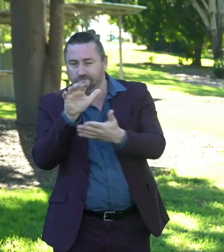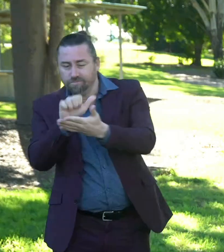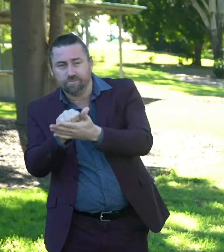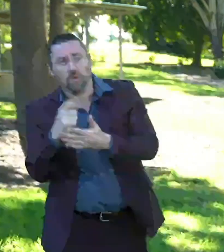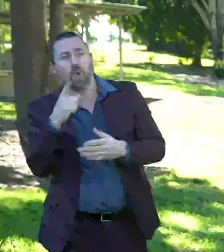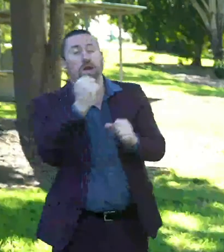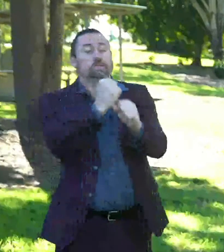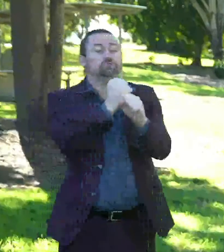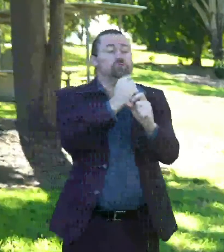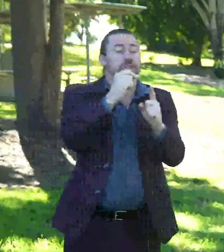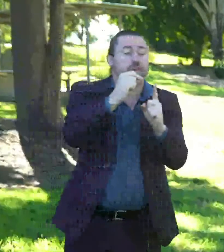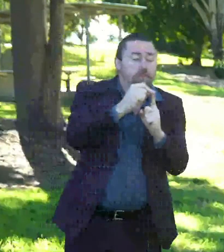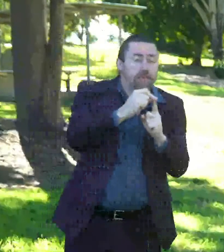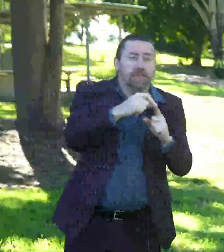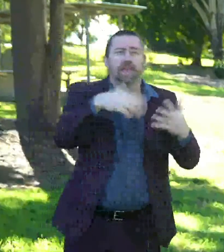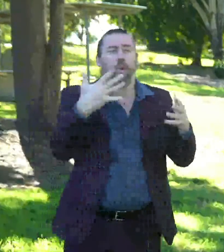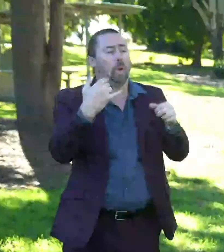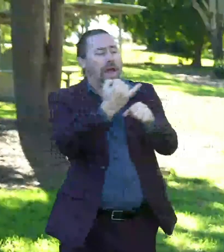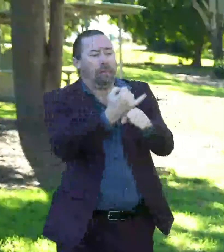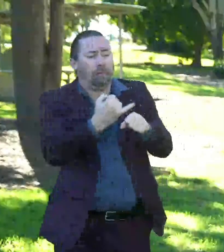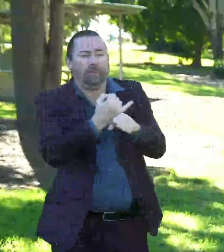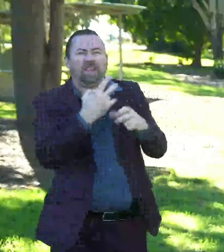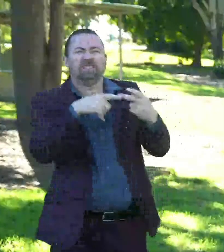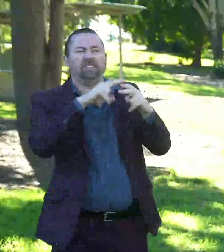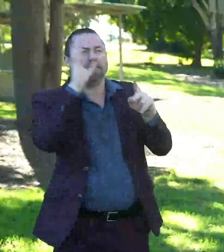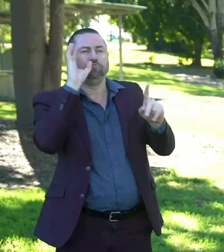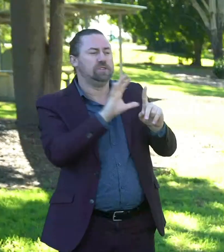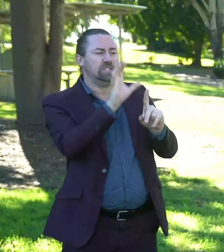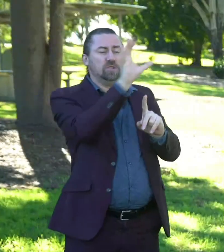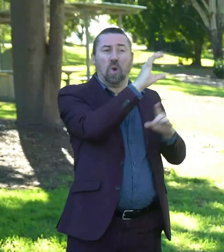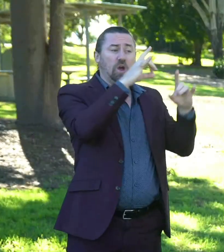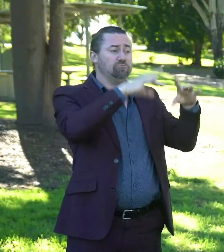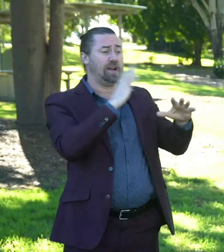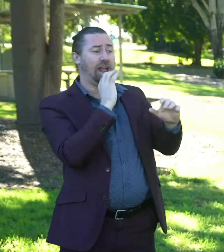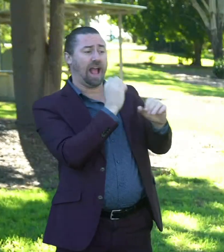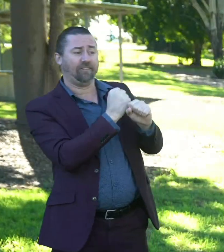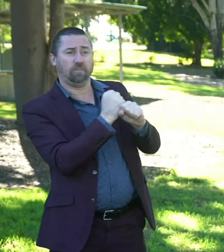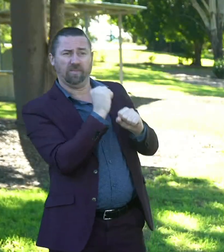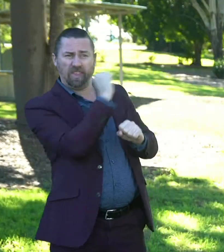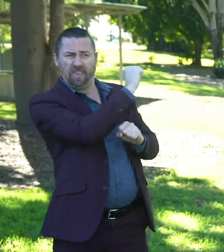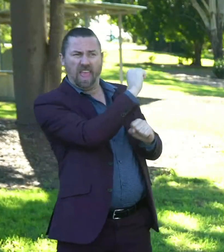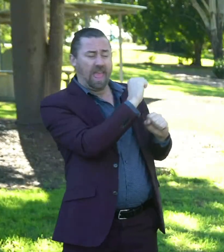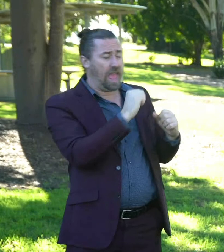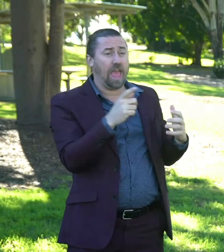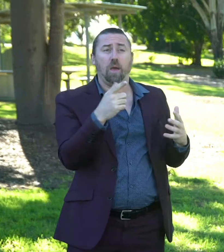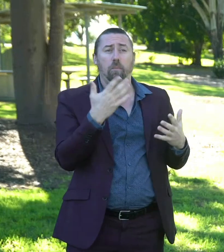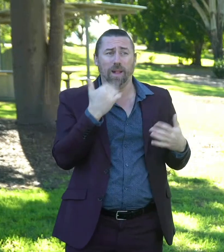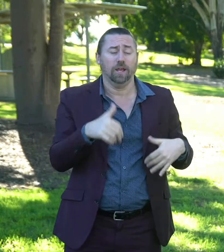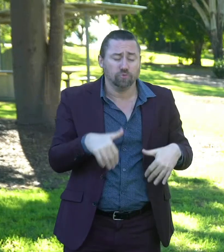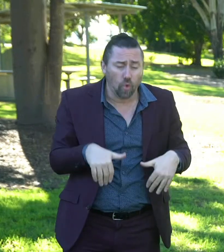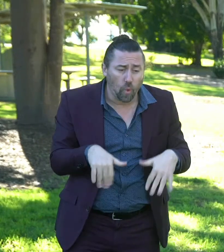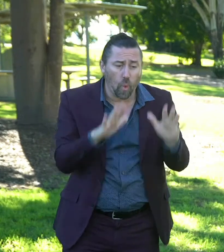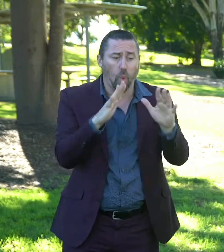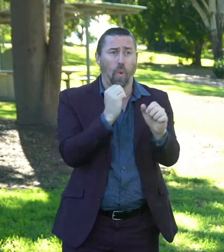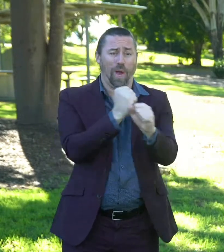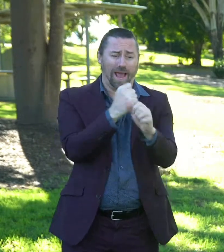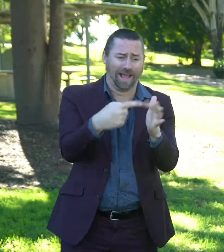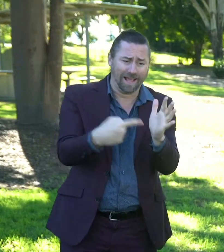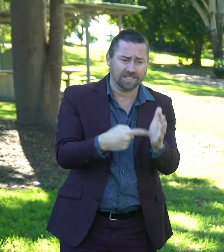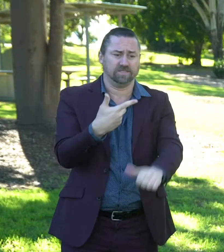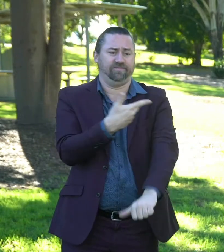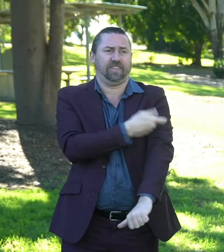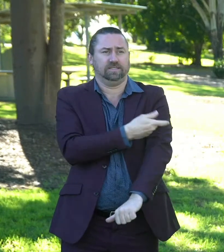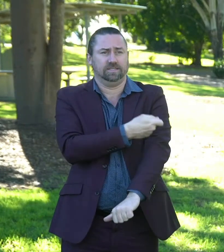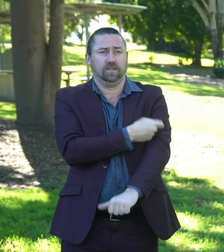GP or to one of the pharmacies or one of the Commonwealth vaccine clinics and get vaccinated. So anyone who